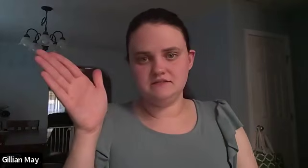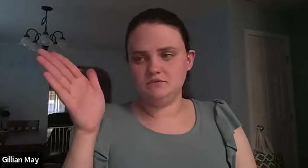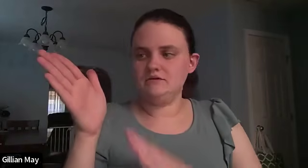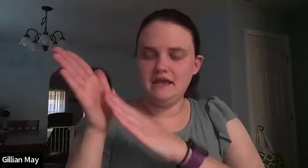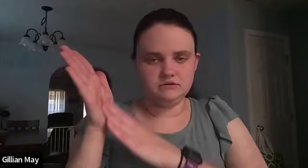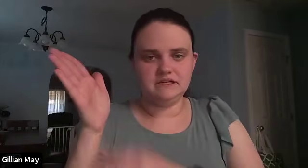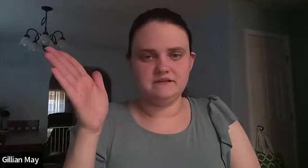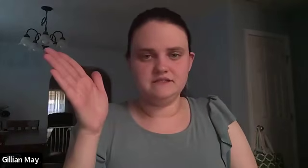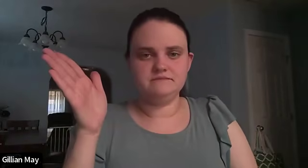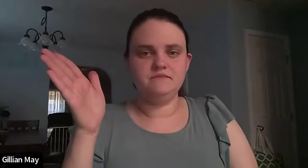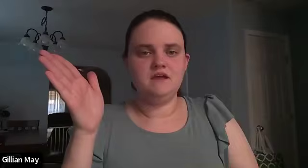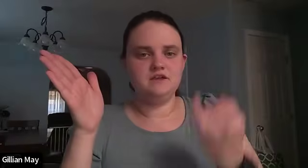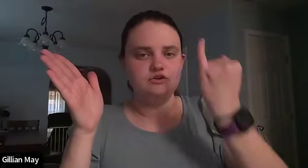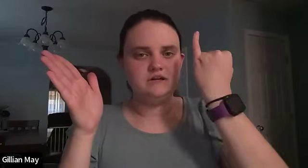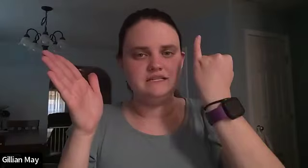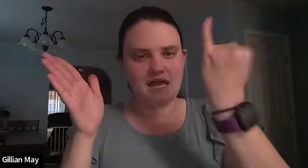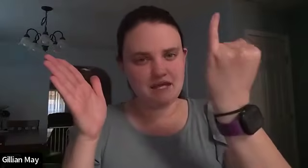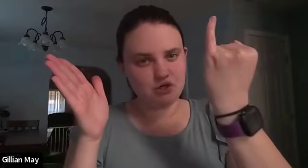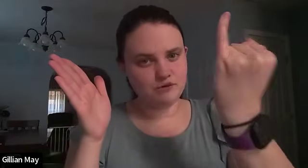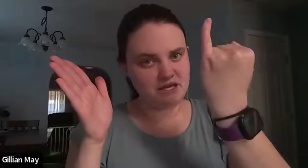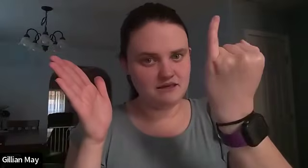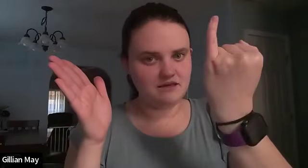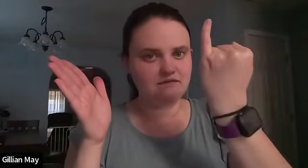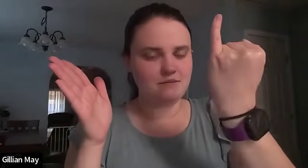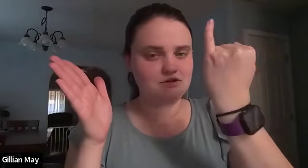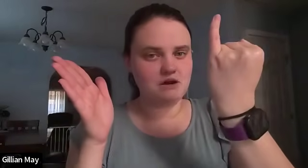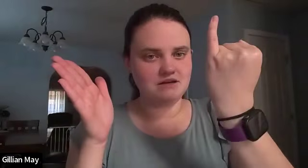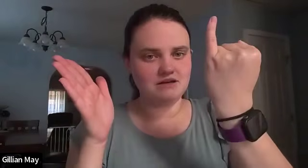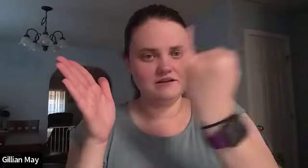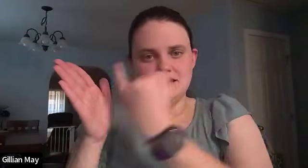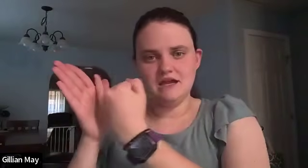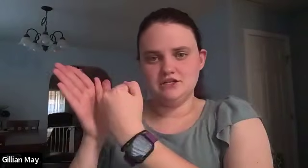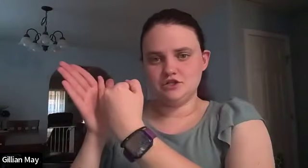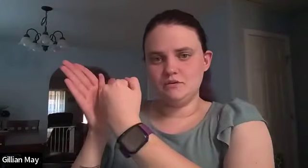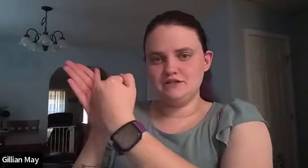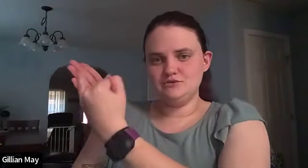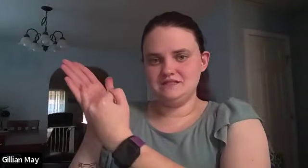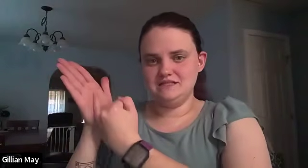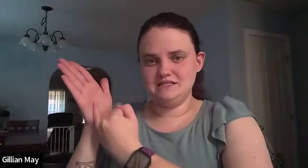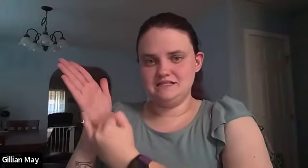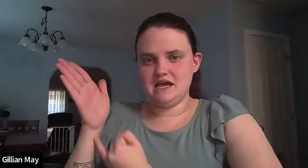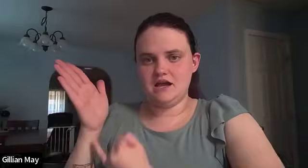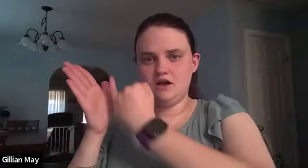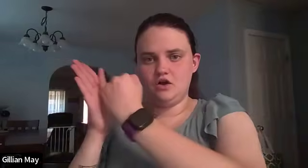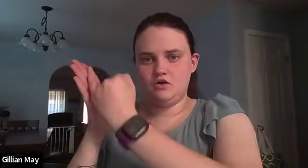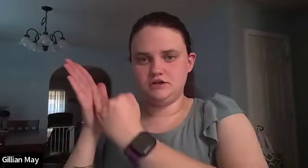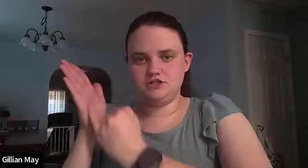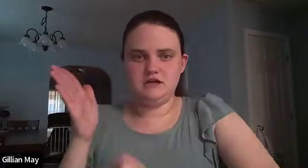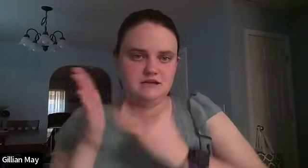this or angled like this. You're going to take your pinky from your dominant and you're going to zigzag across your